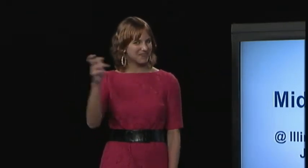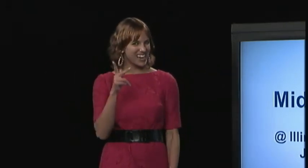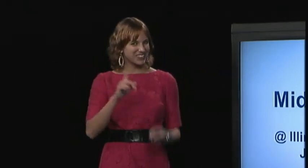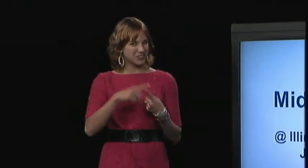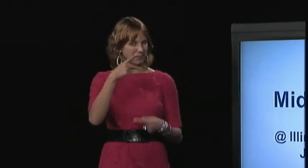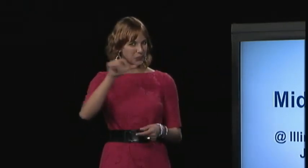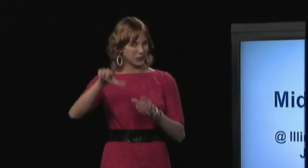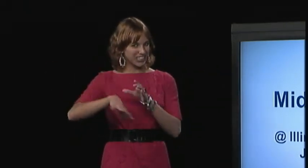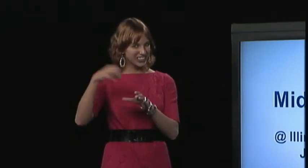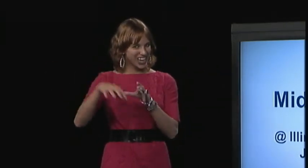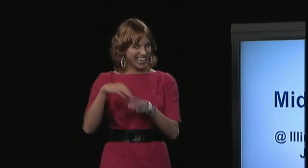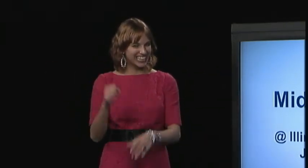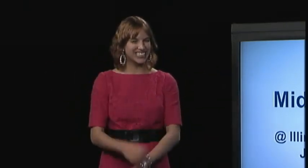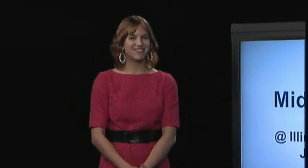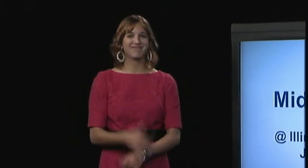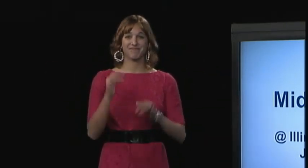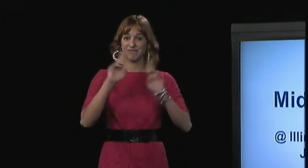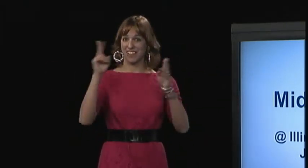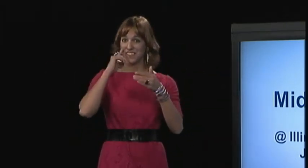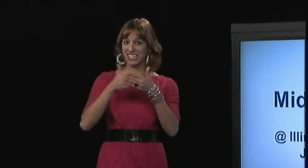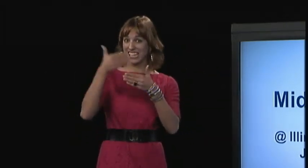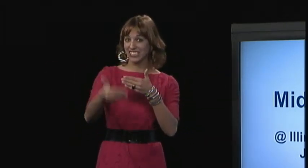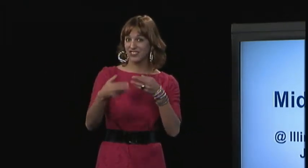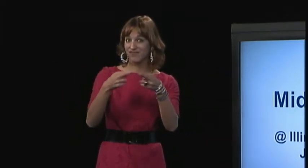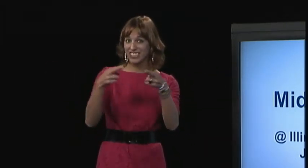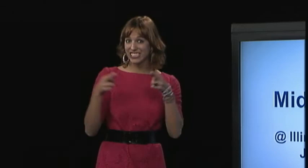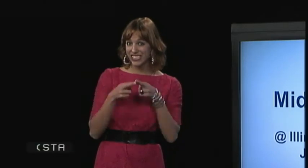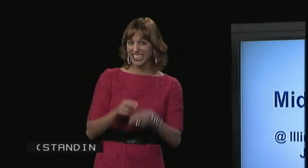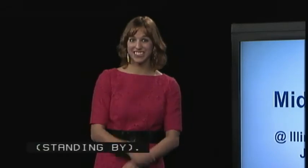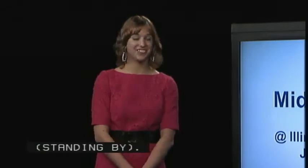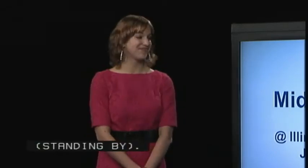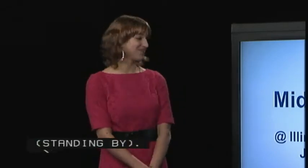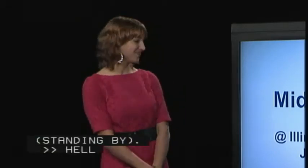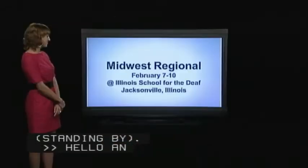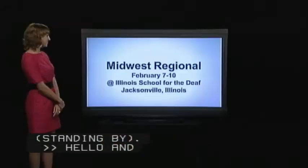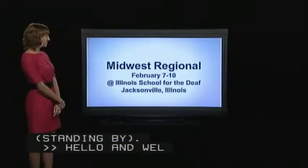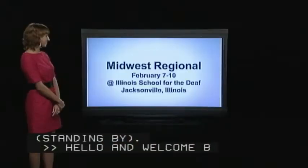Hello and welcome back. We're here for our pool drawings. Are we ready for our next region?